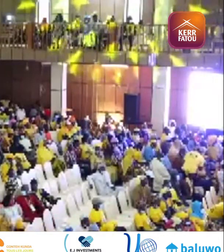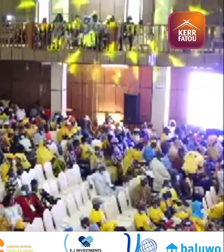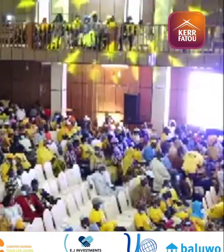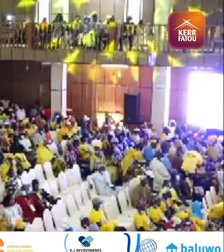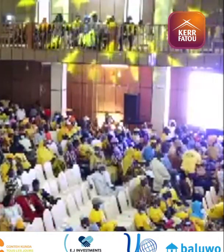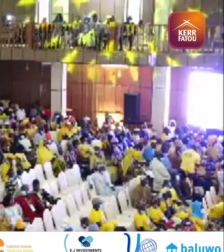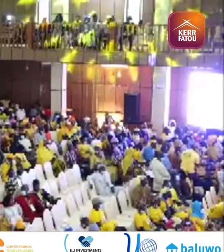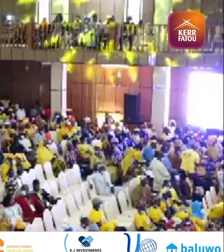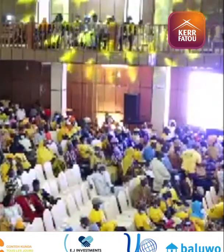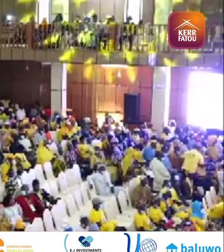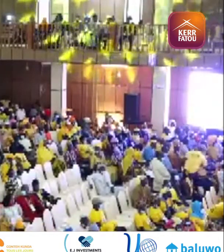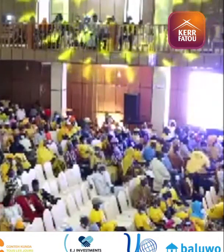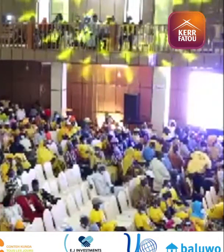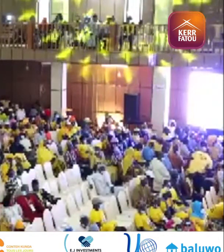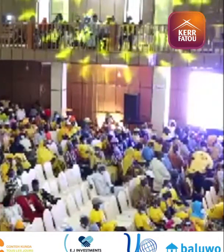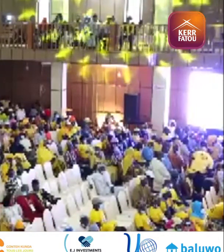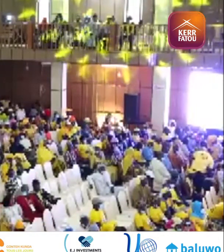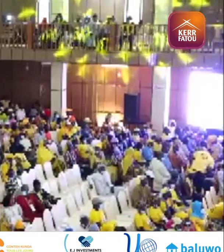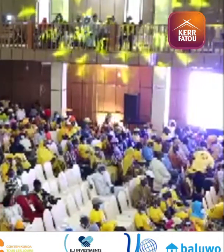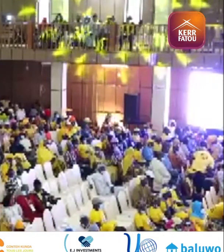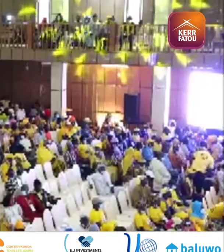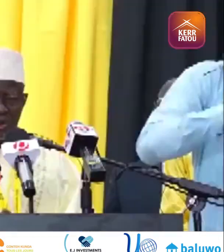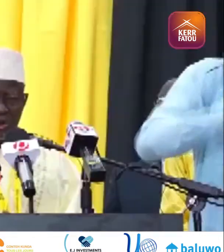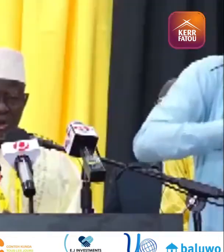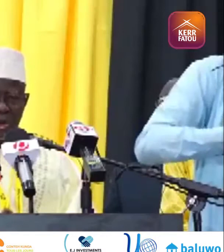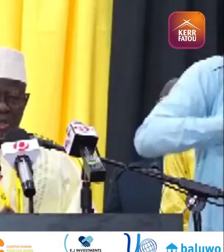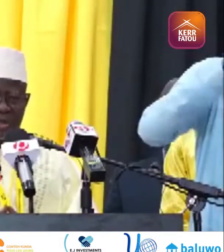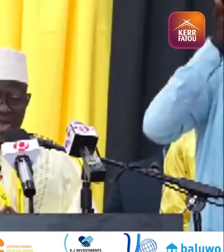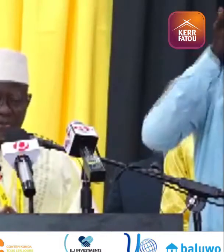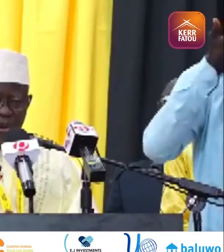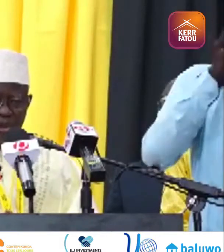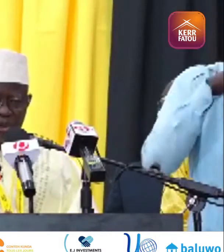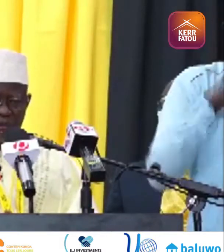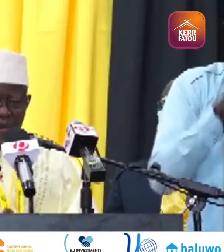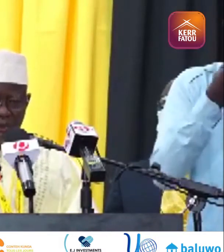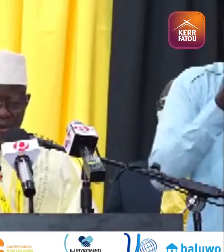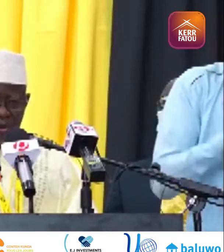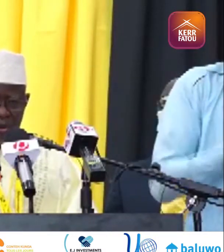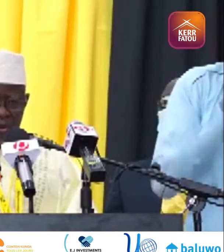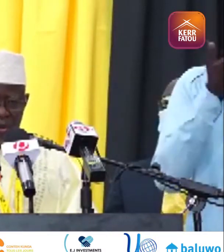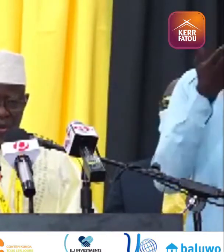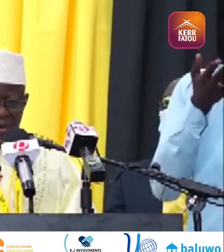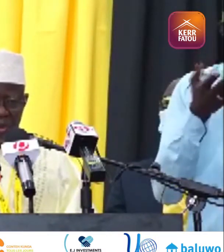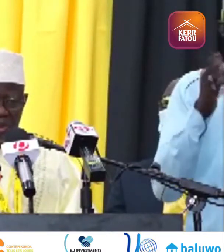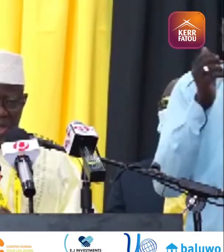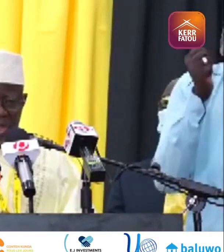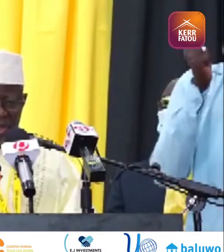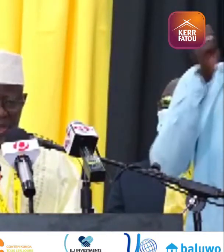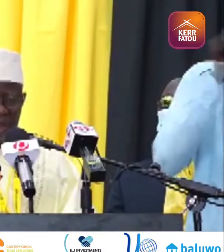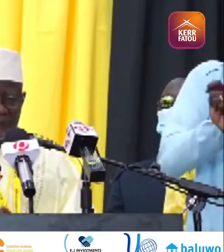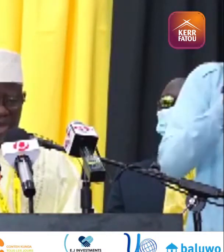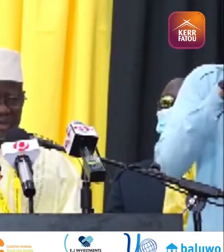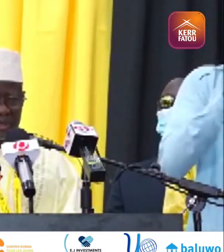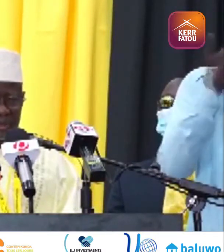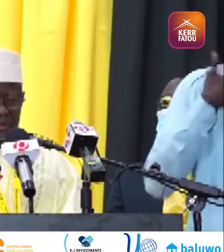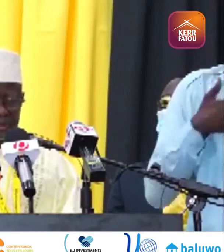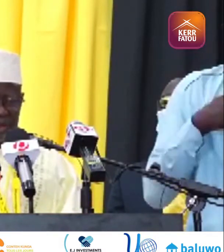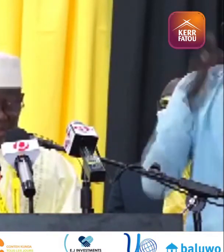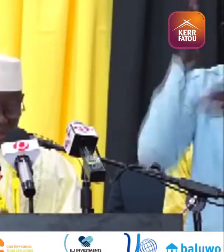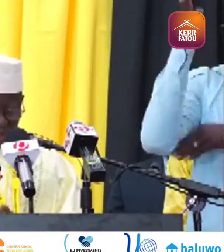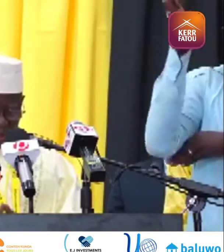Banjul area to raise the funds to transport people there. In